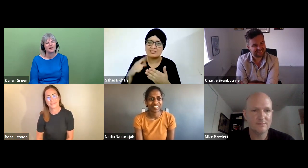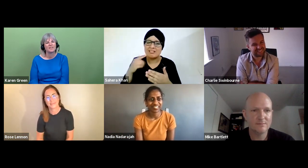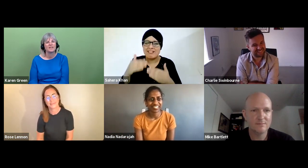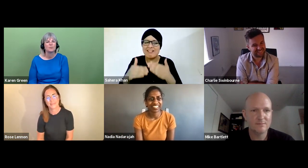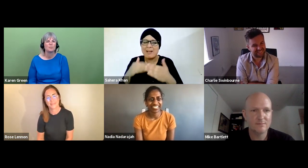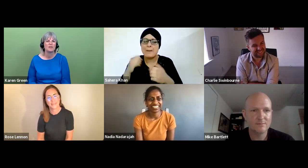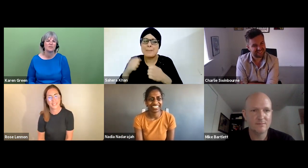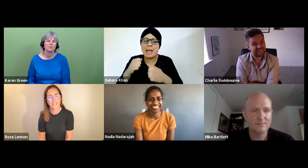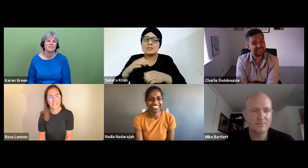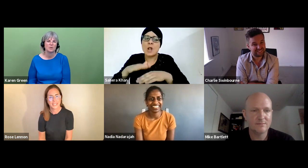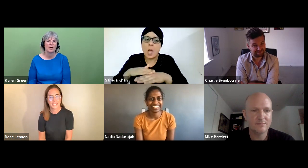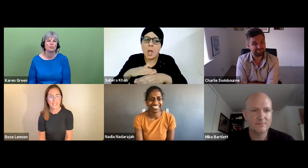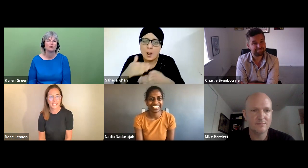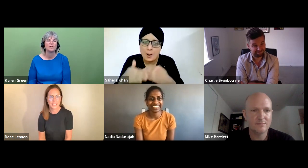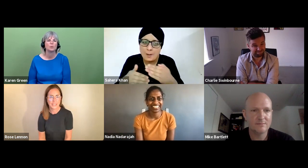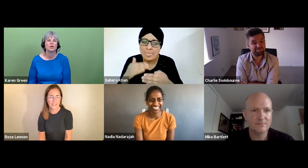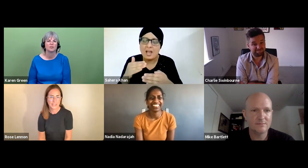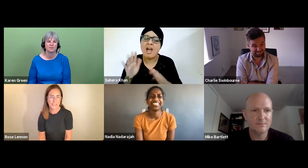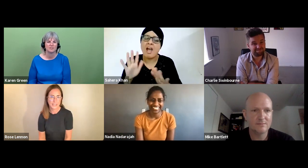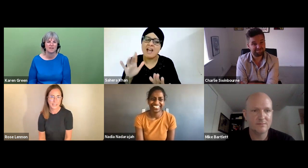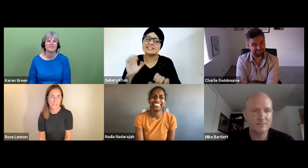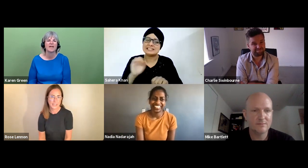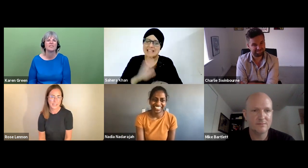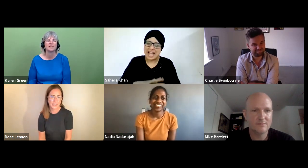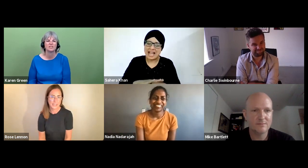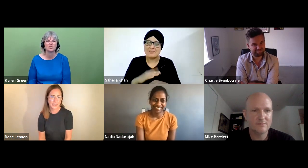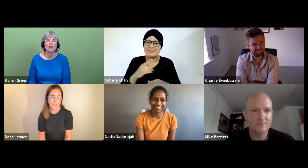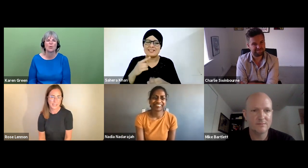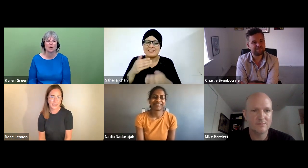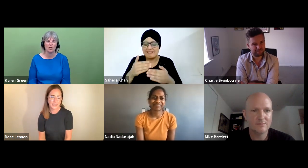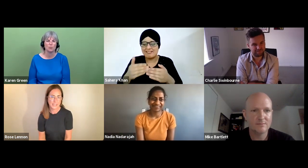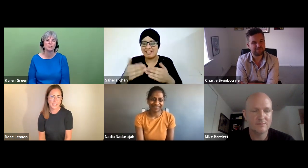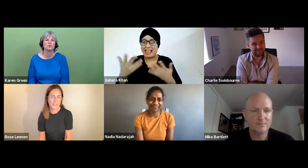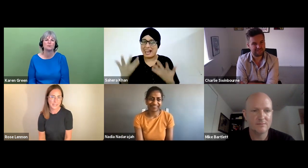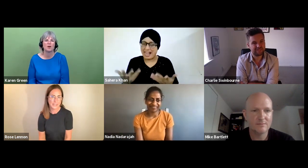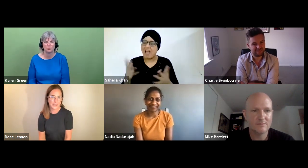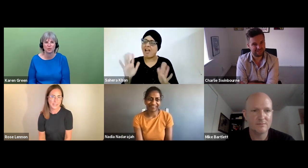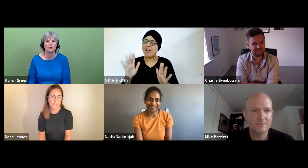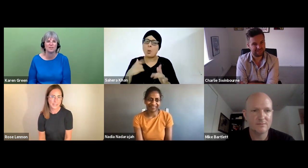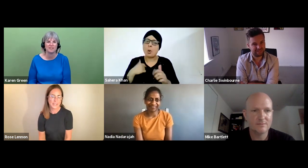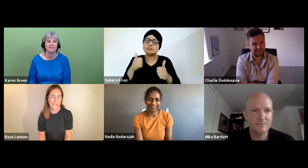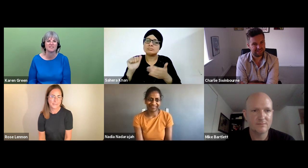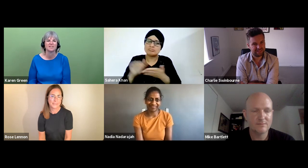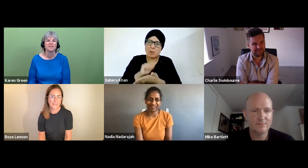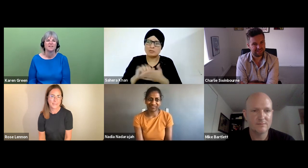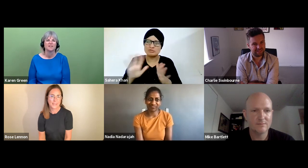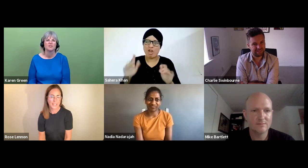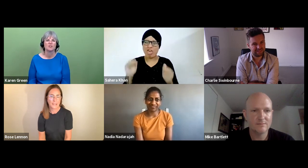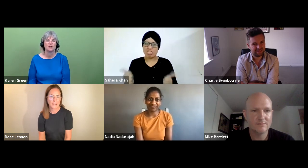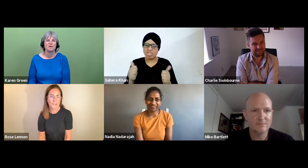it would be writing about the real world and take things slower. I wanted to rush through things. So now